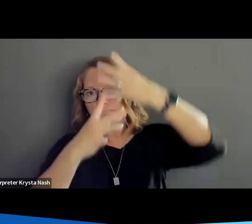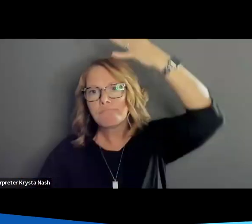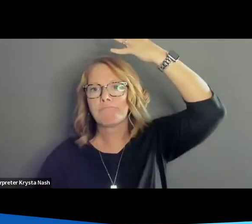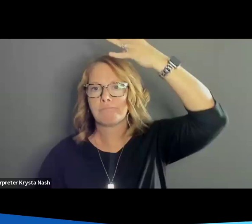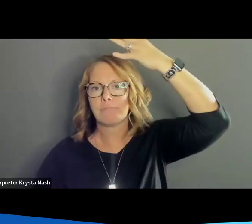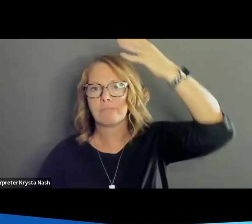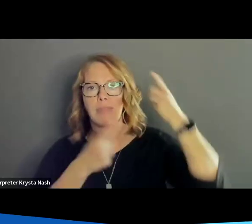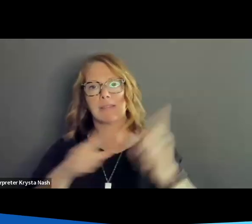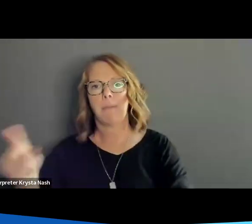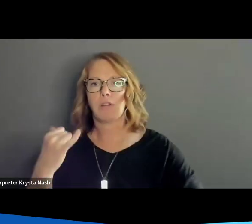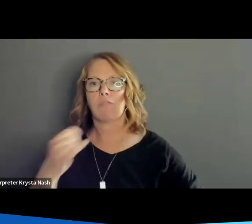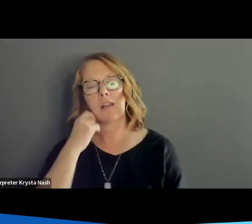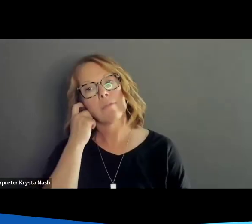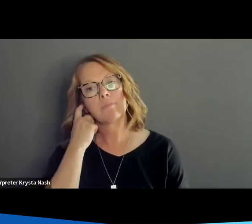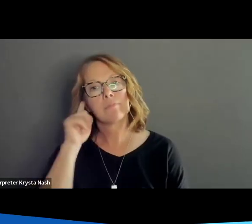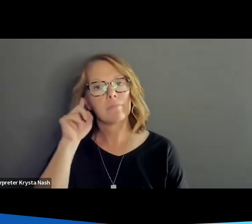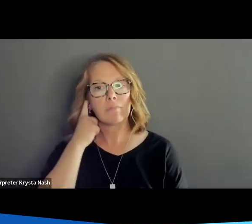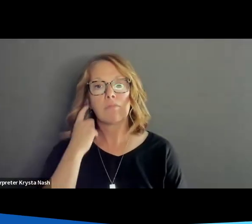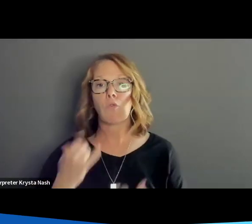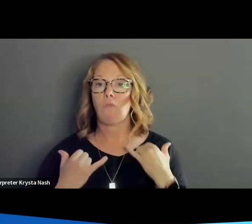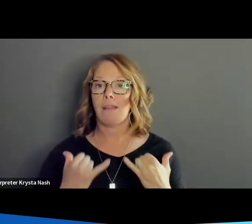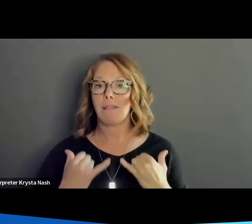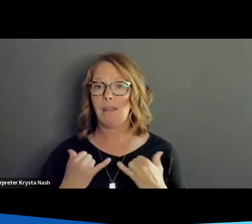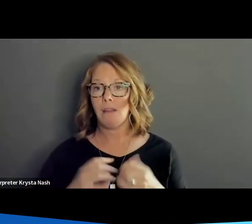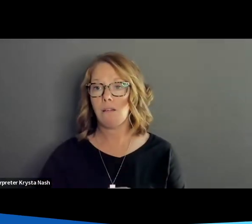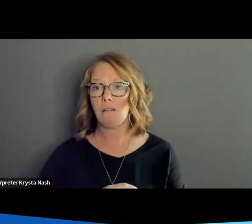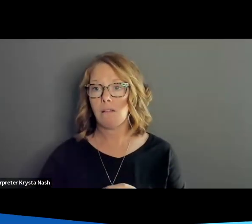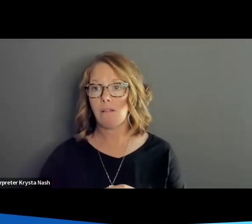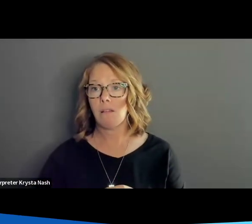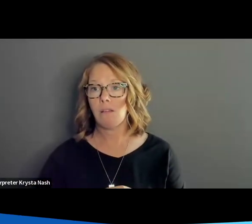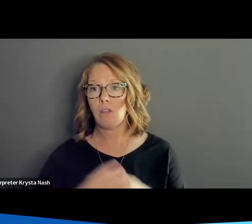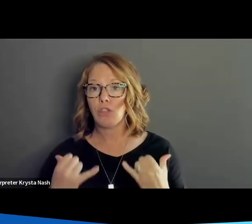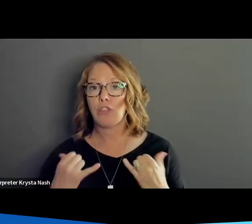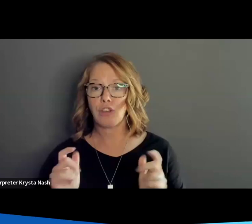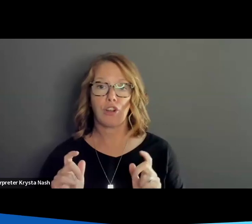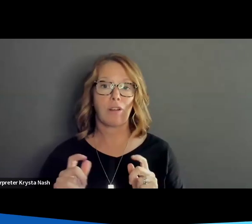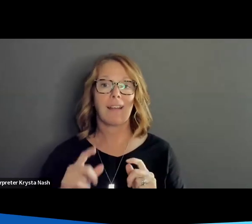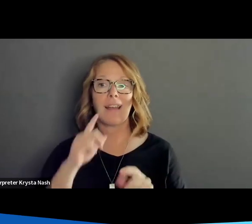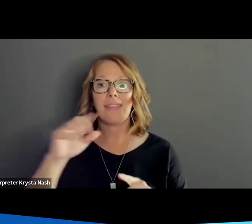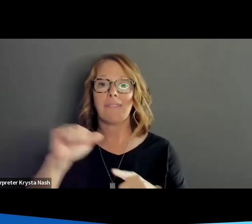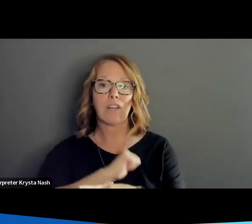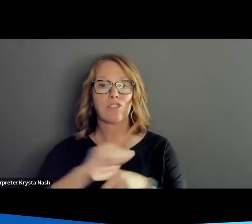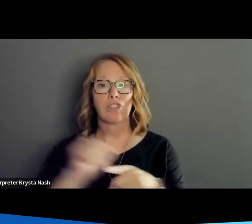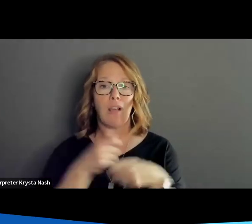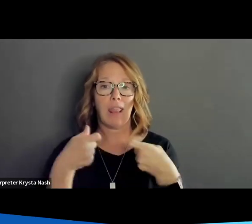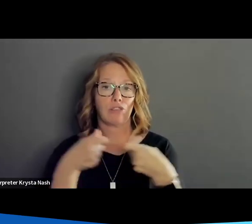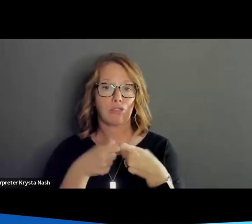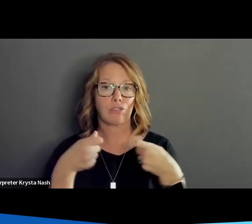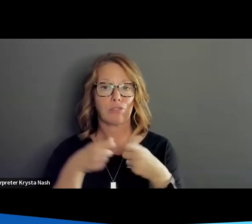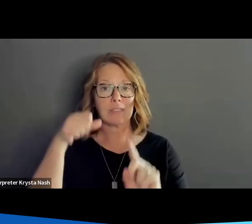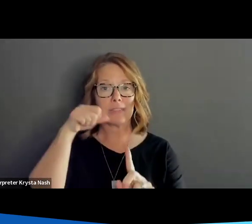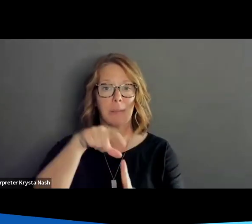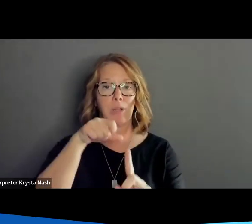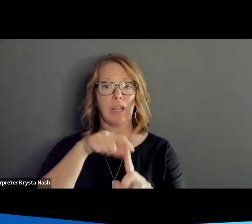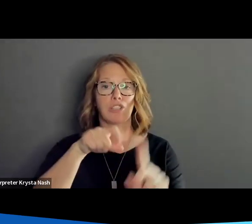are going. Right now, the big thing is the current big things are the functional electrical stimulation trials